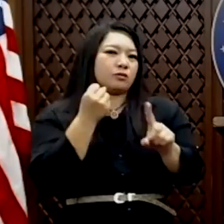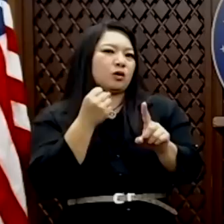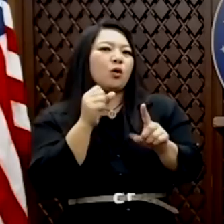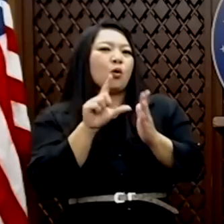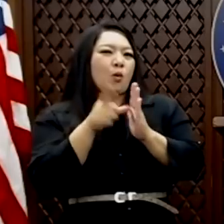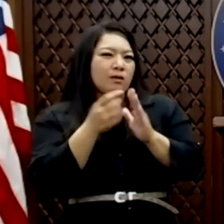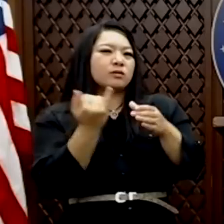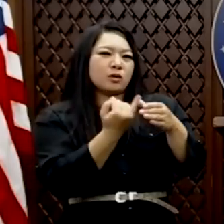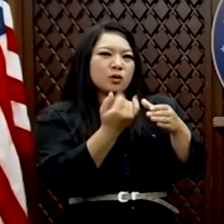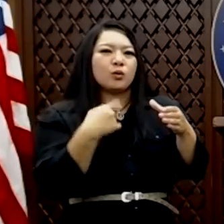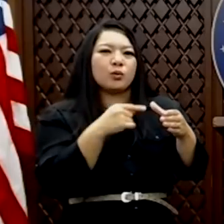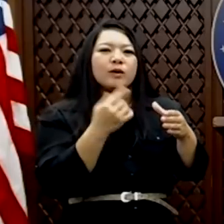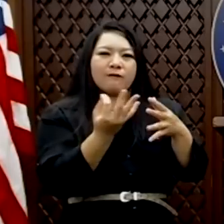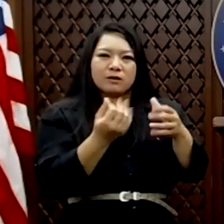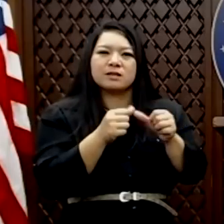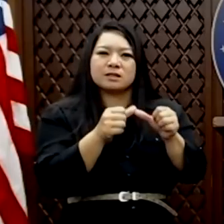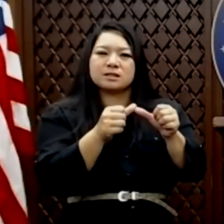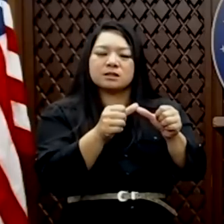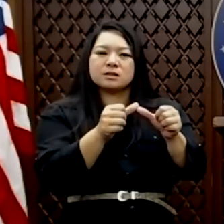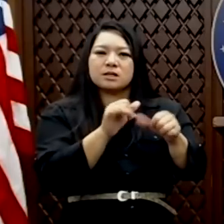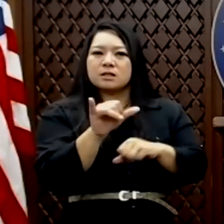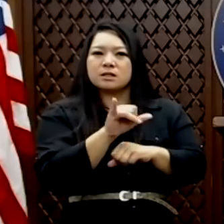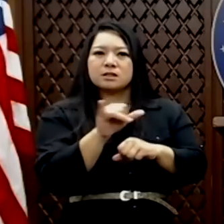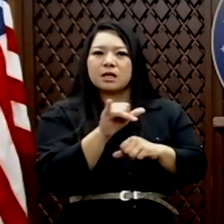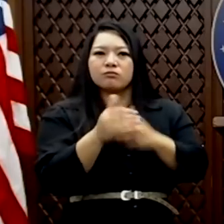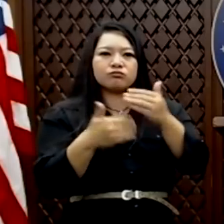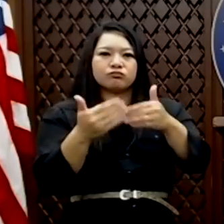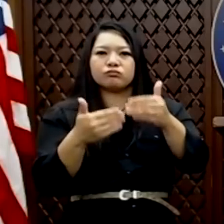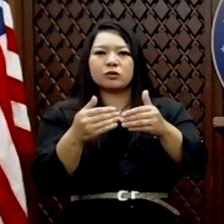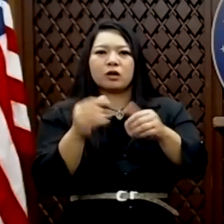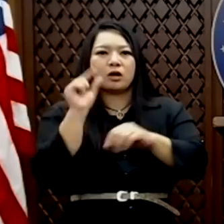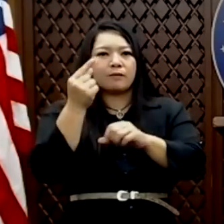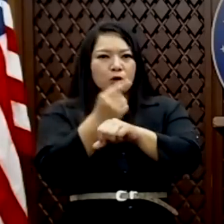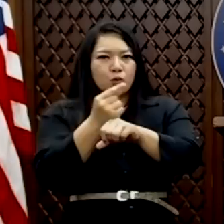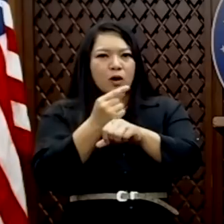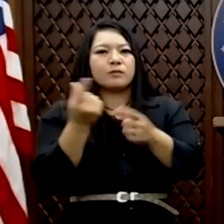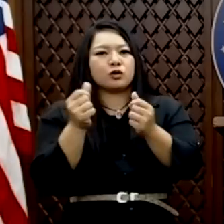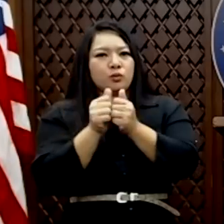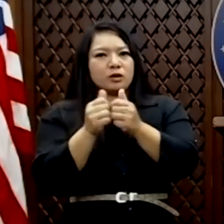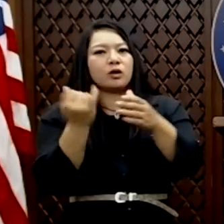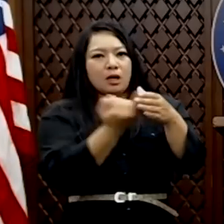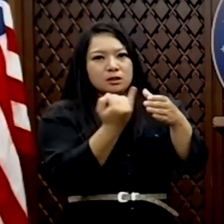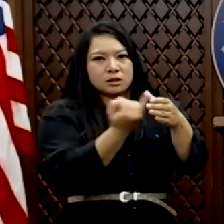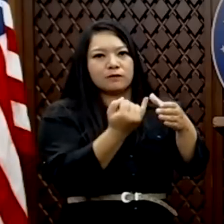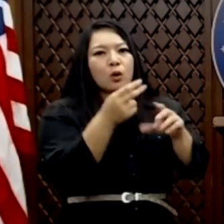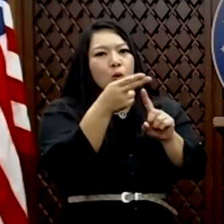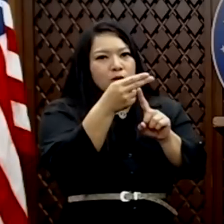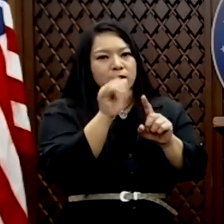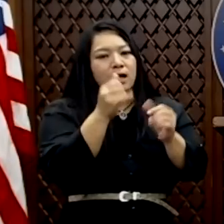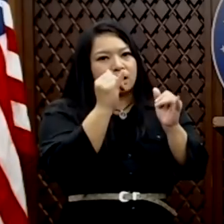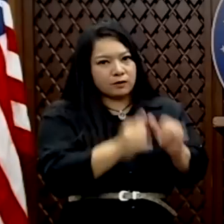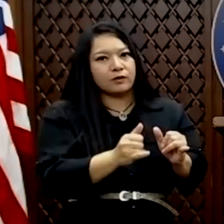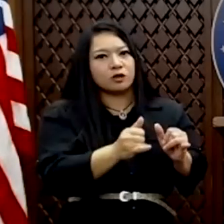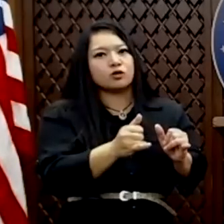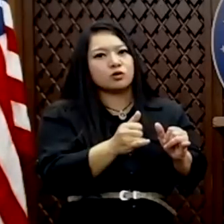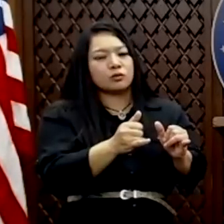quarantine, we'll follow the same protocols that the government of Guam is doing with their quarantine hotels. That individual will be pulled